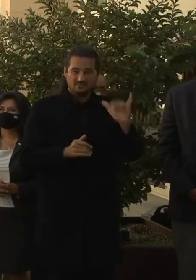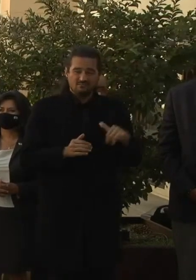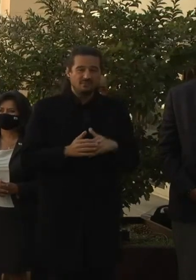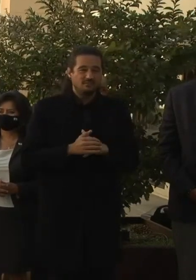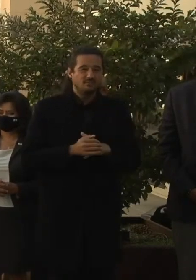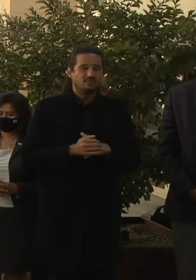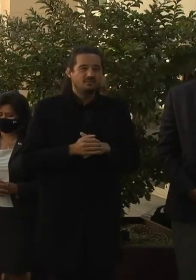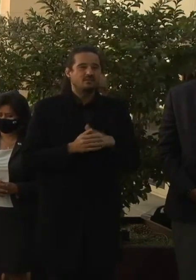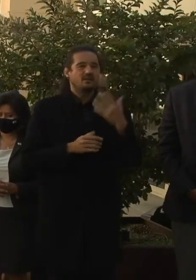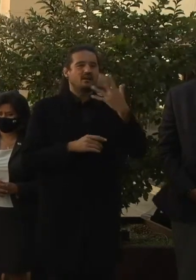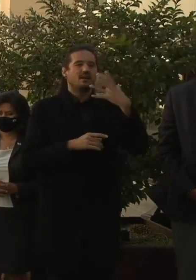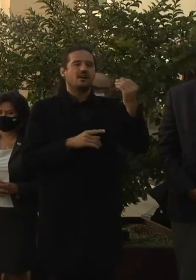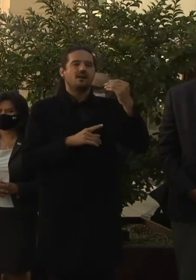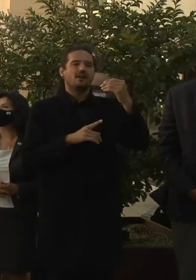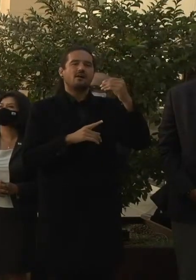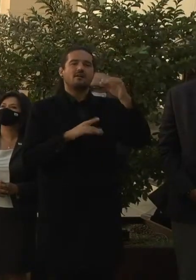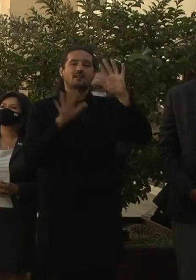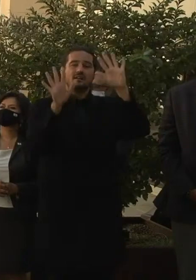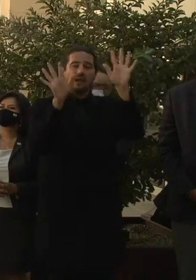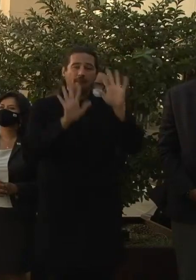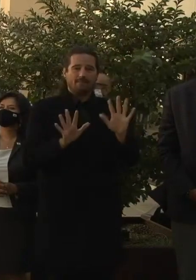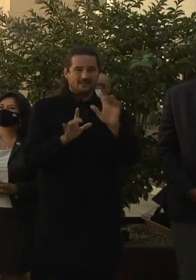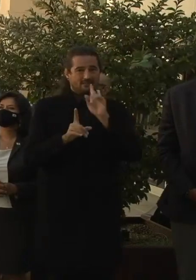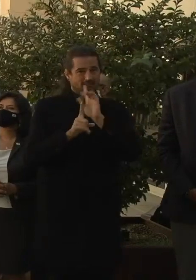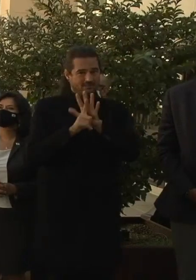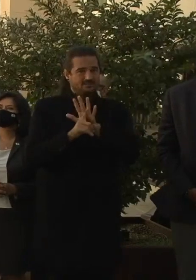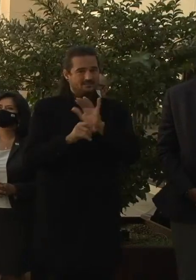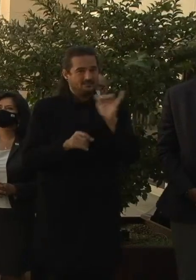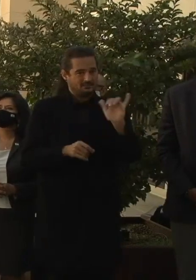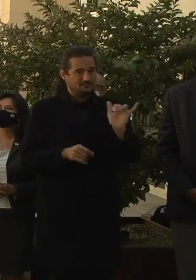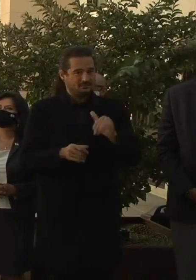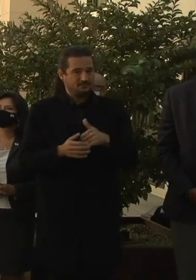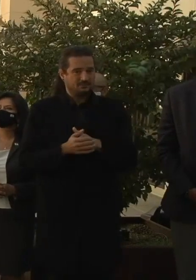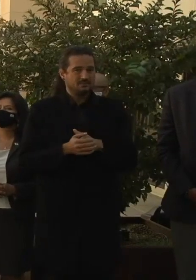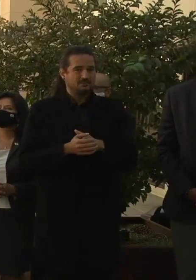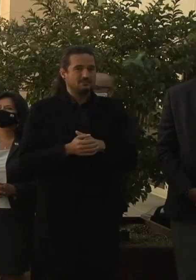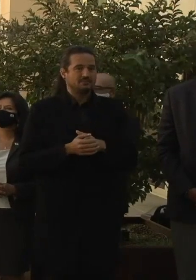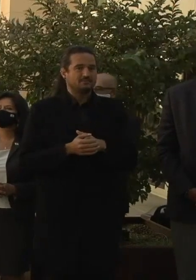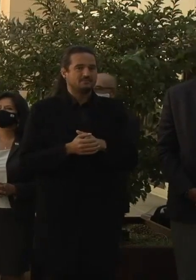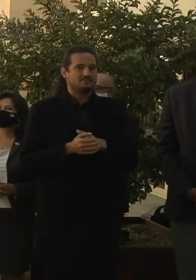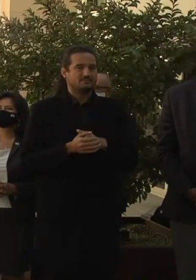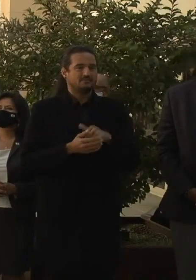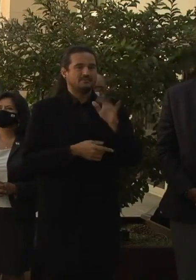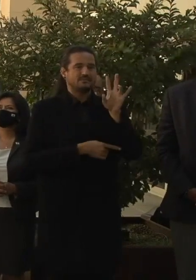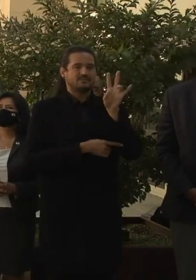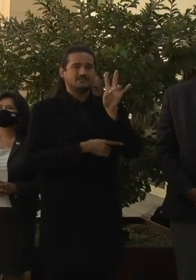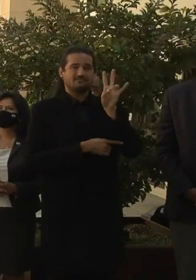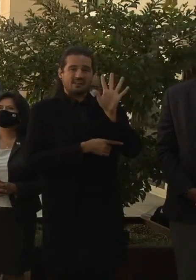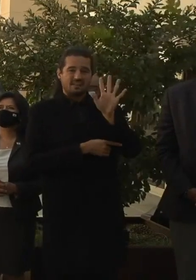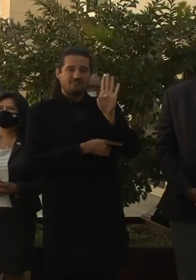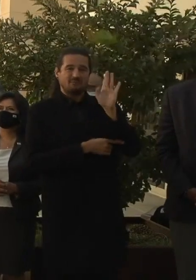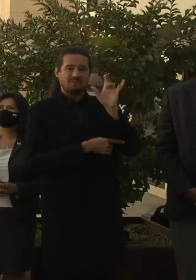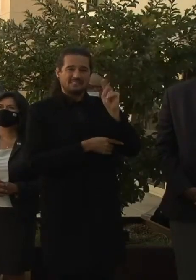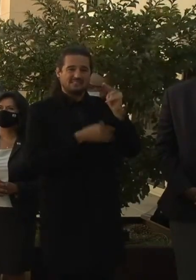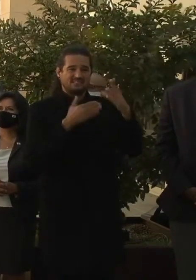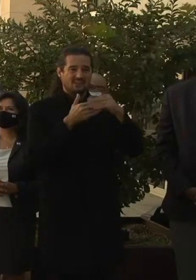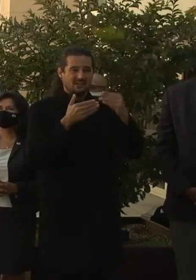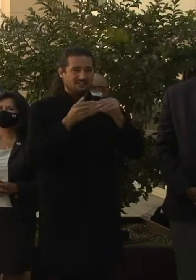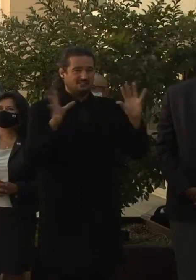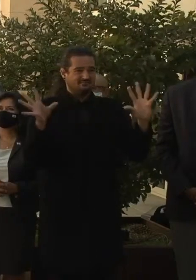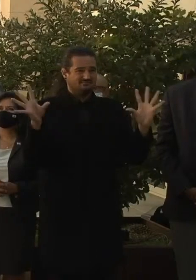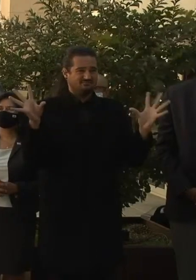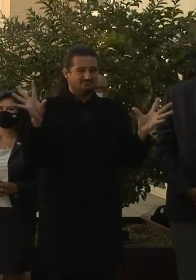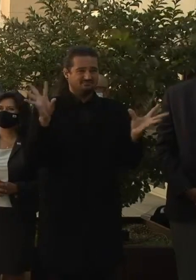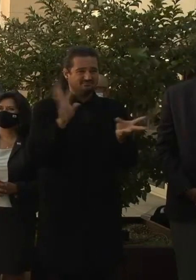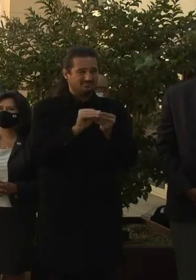those commitments. $795 million is being set aside. Again, this project representing that, this density around